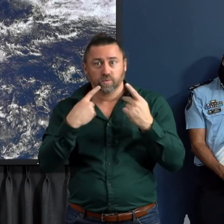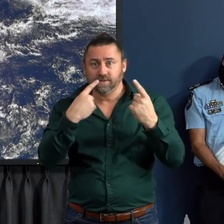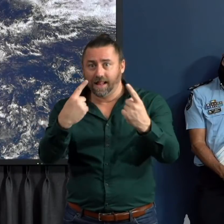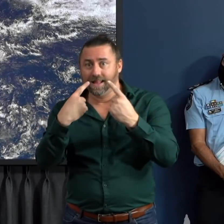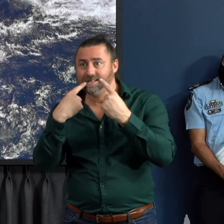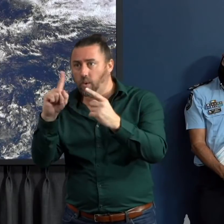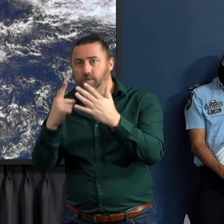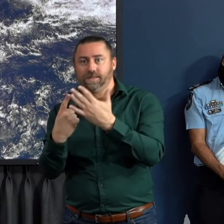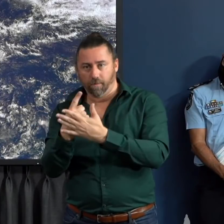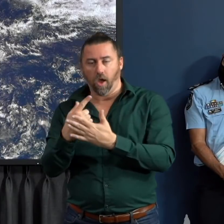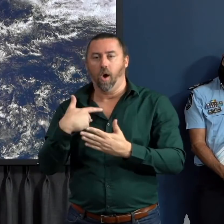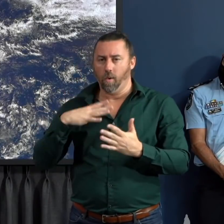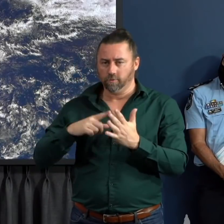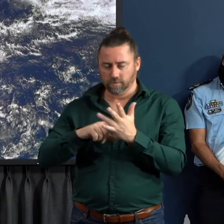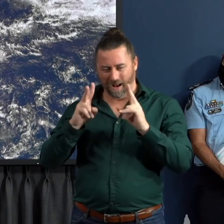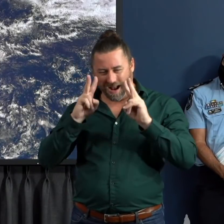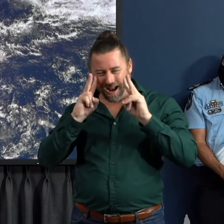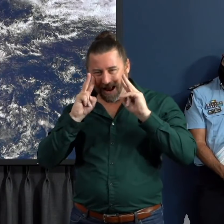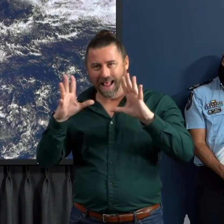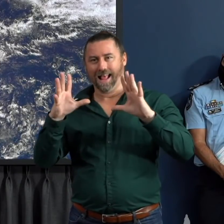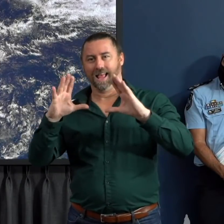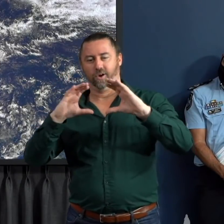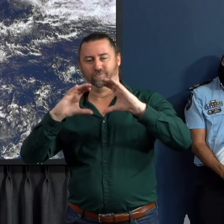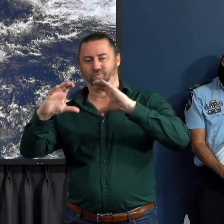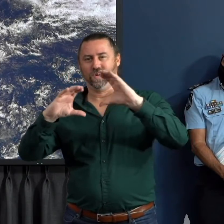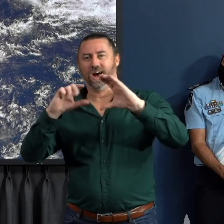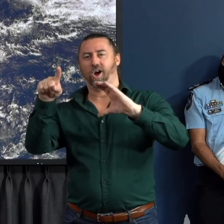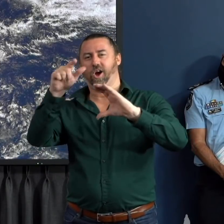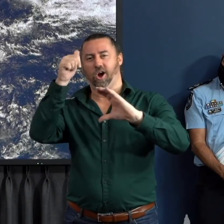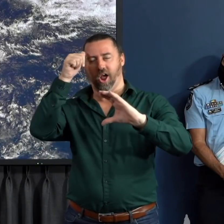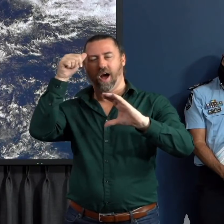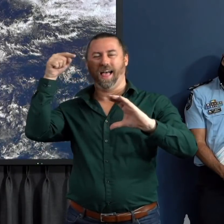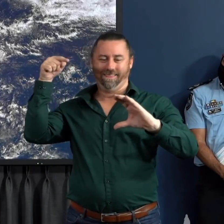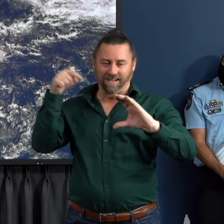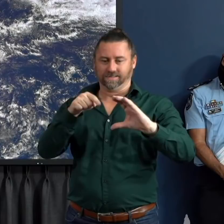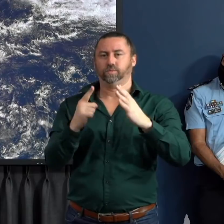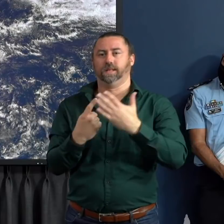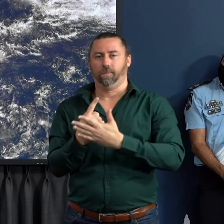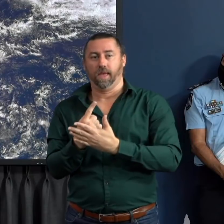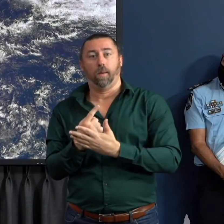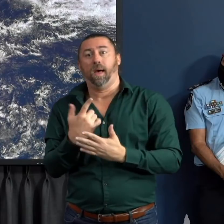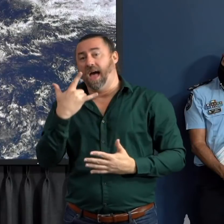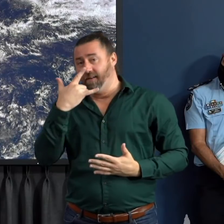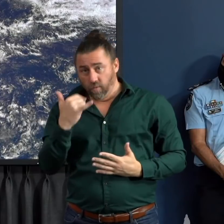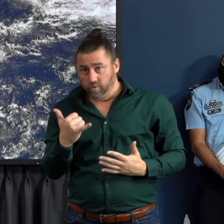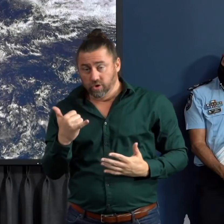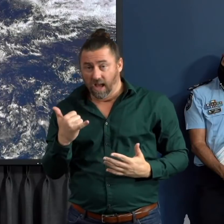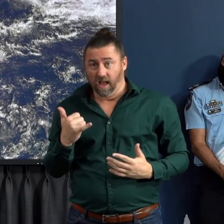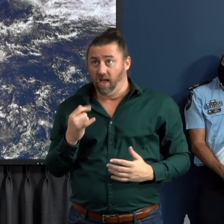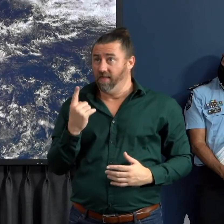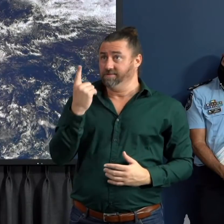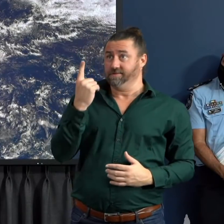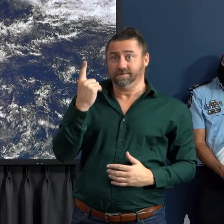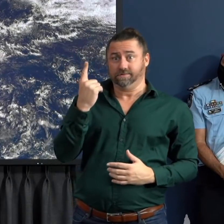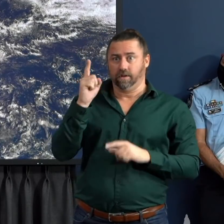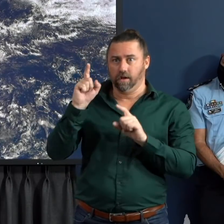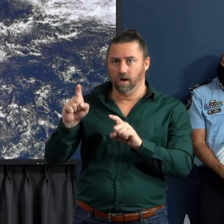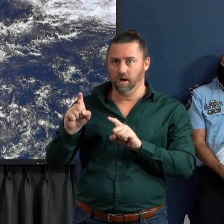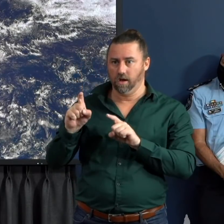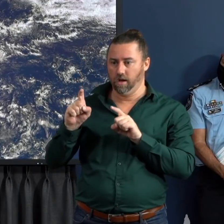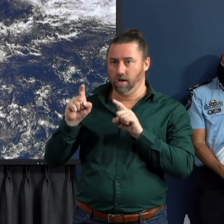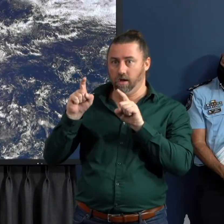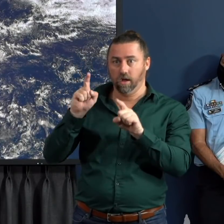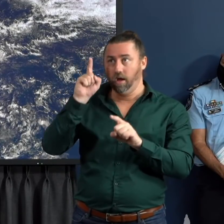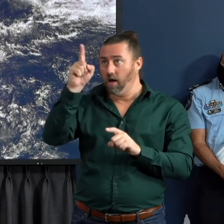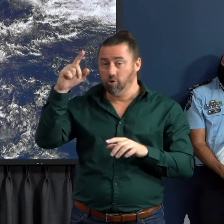the clearest communication. The issue is, it is just a rapidly unfolding event. There is just so